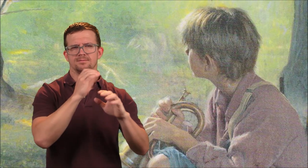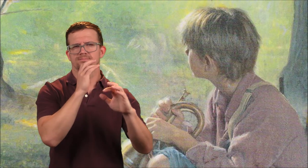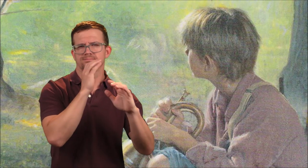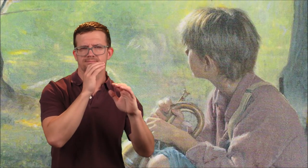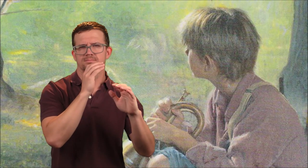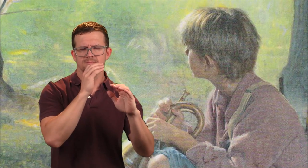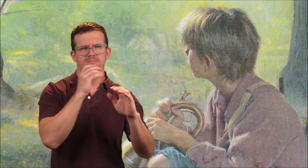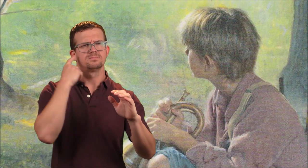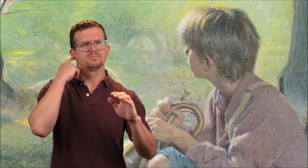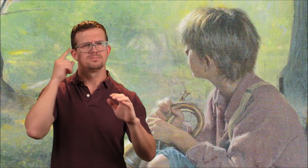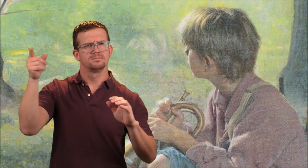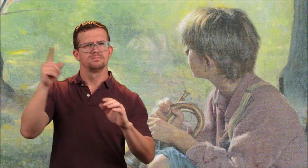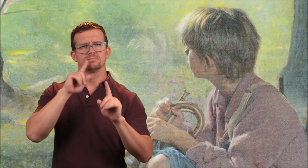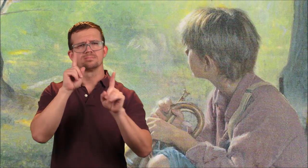heard "Unfix bayonets."